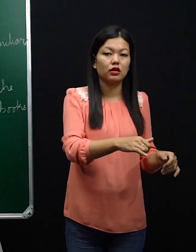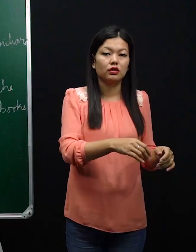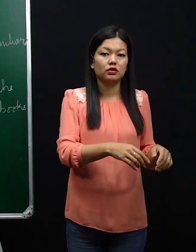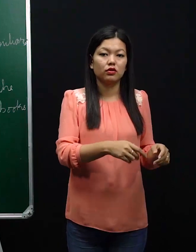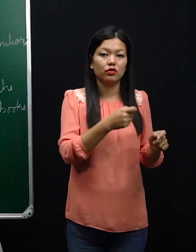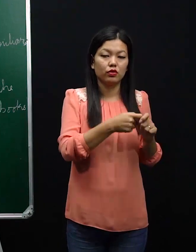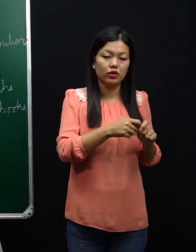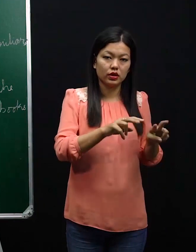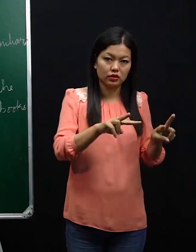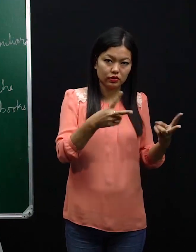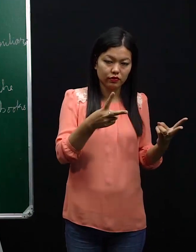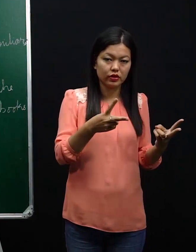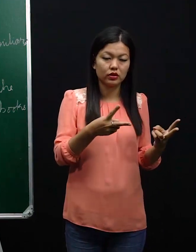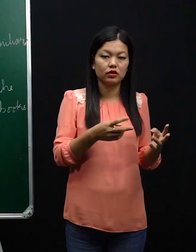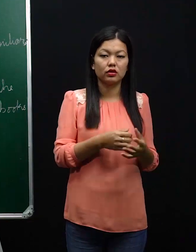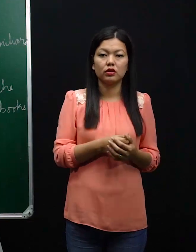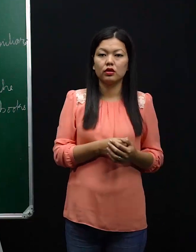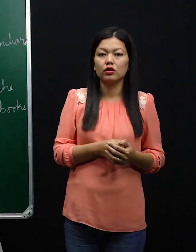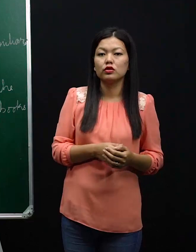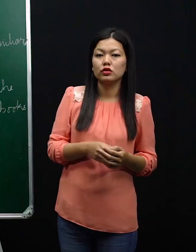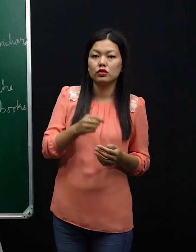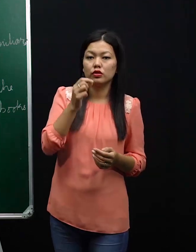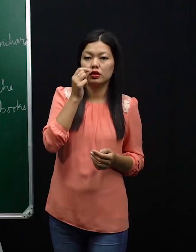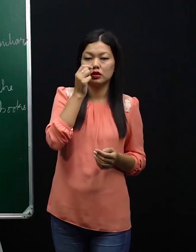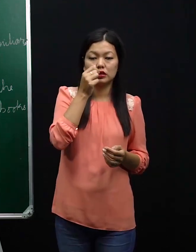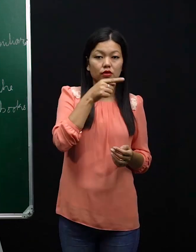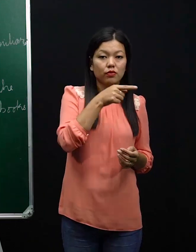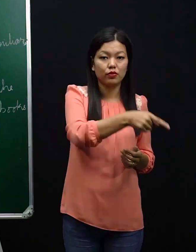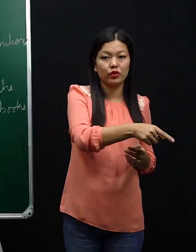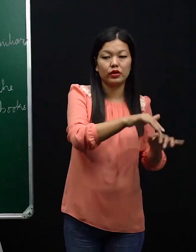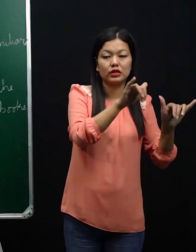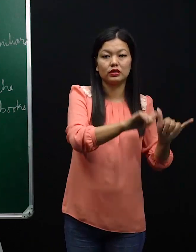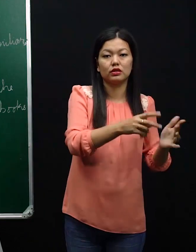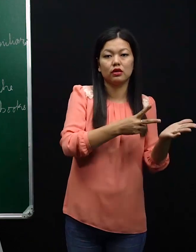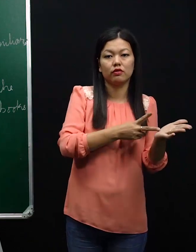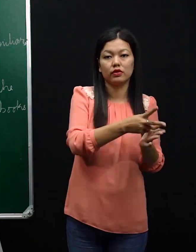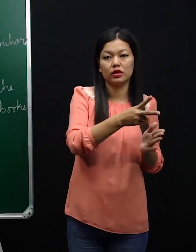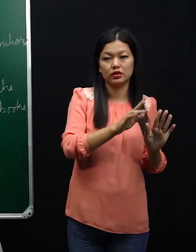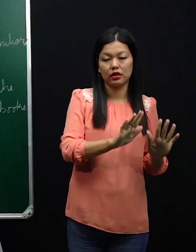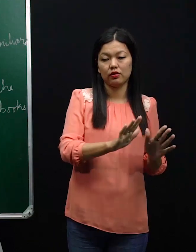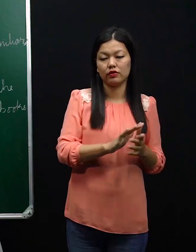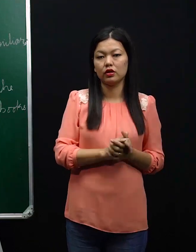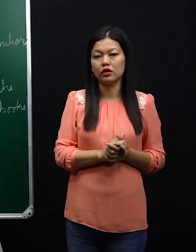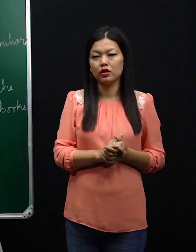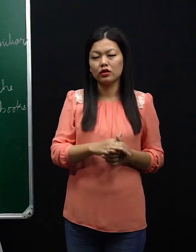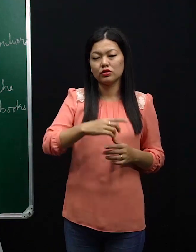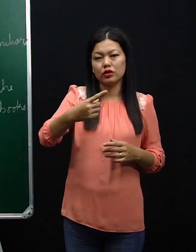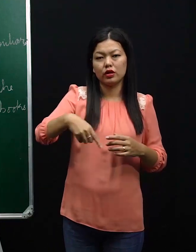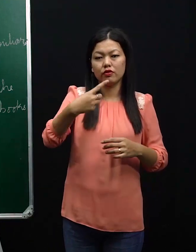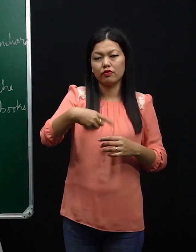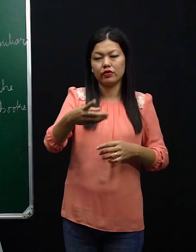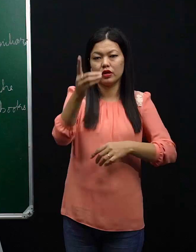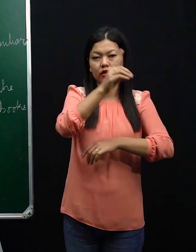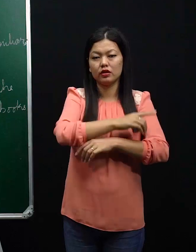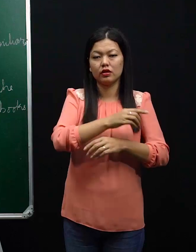had been living and farming was his work. So every day, he would go to his field, come back, and then what he